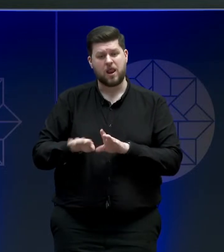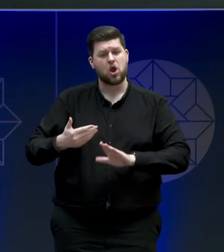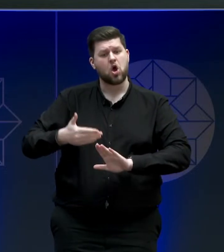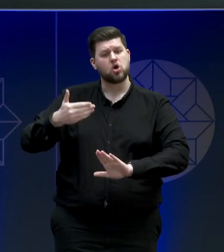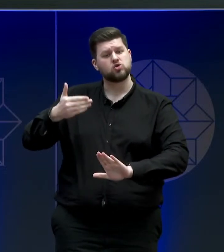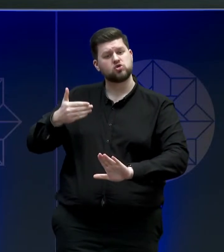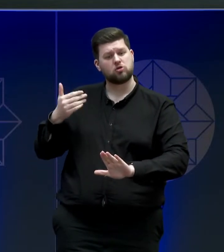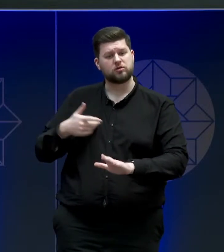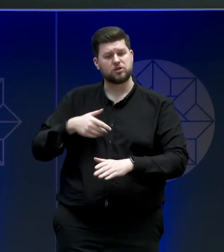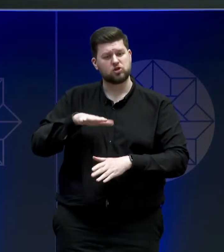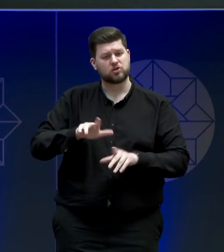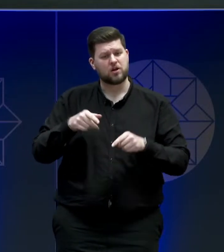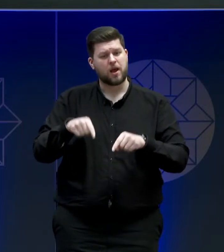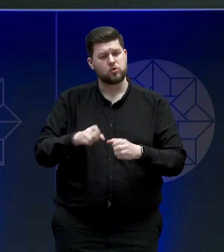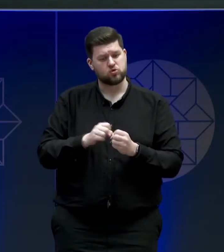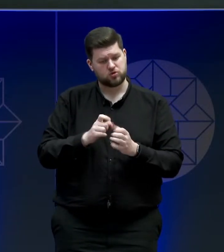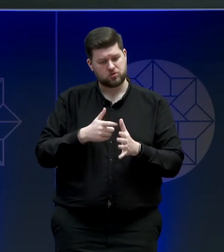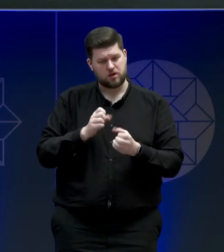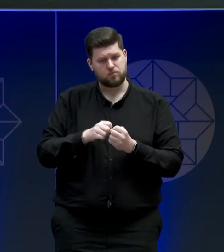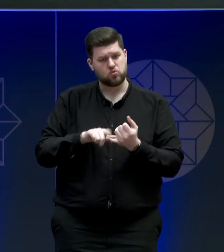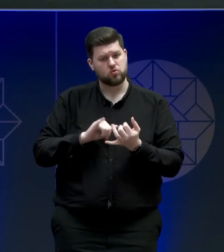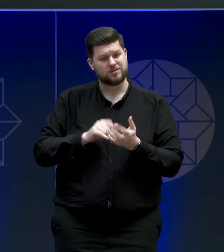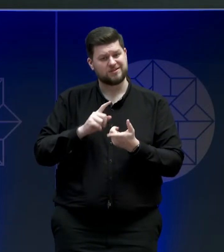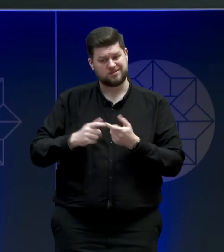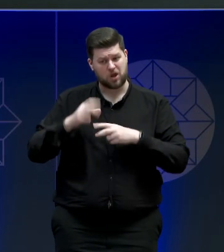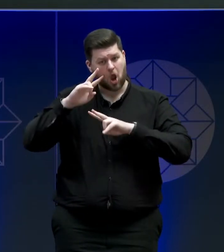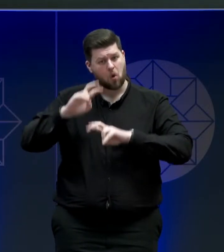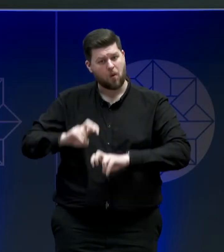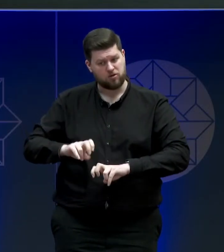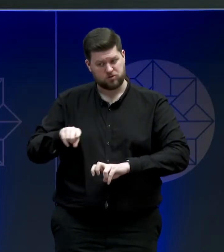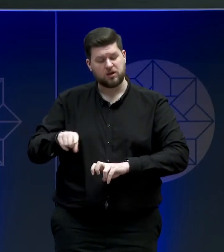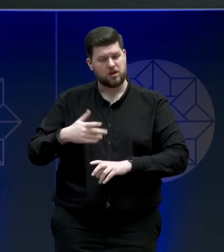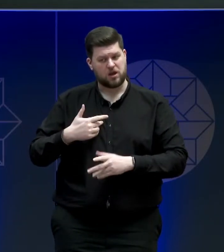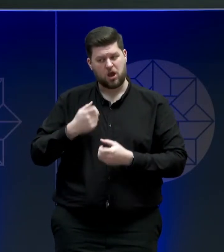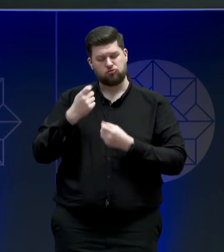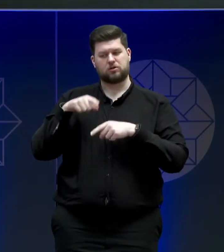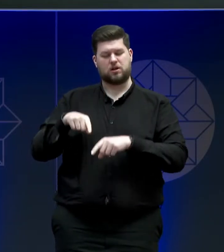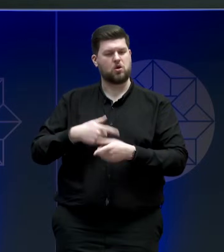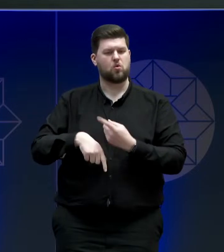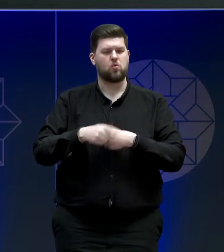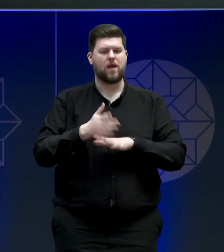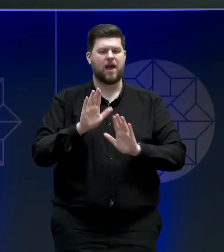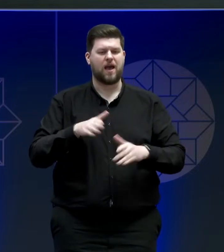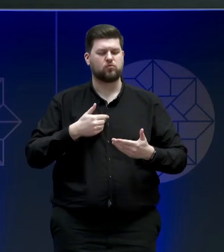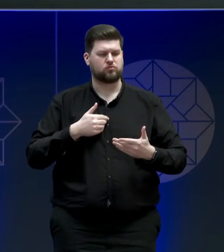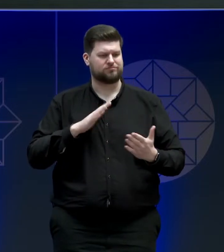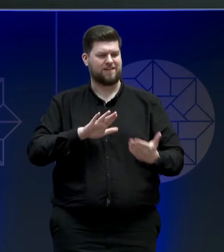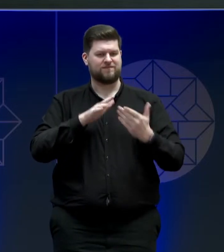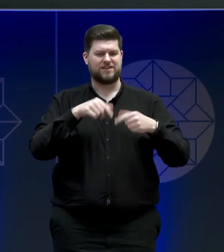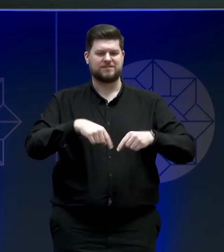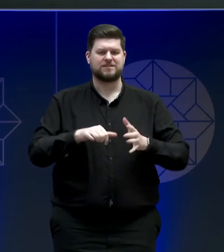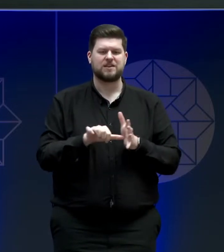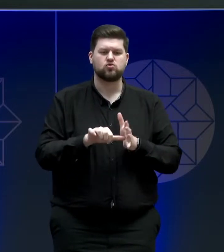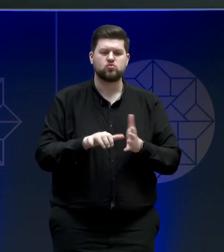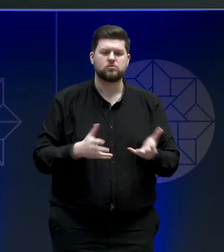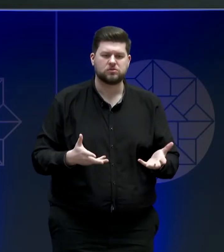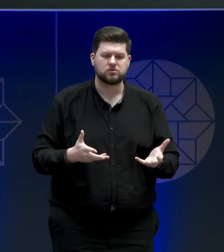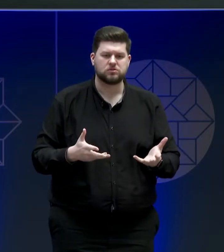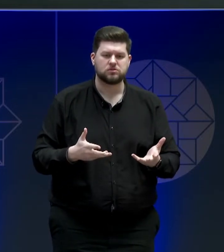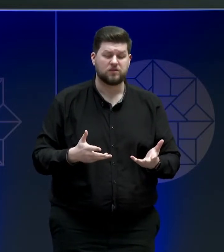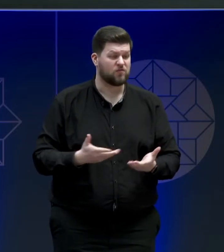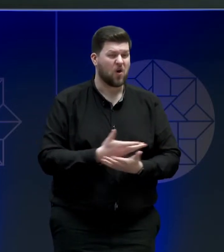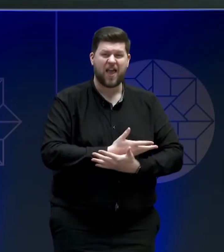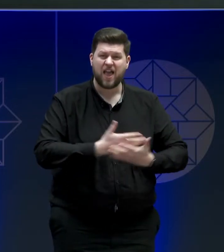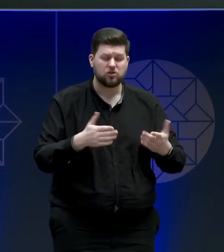inquiry, where we have to confront these issues in our society. We can't, for any child to suffer is unacceptable. So we